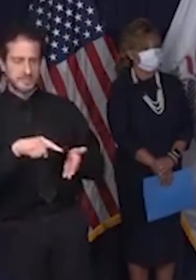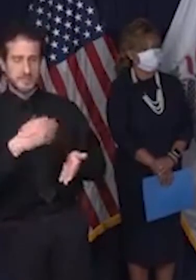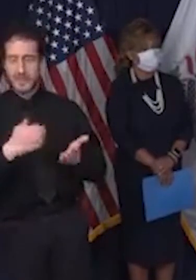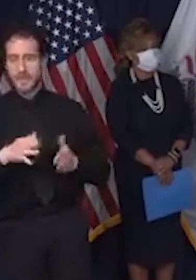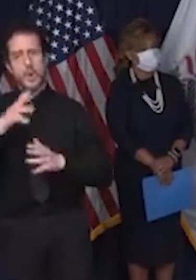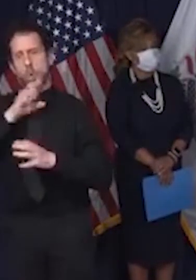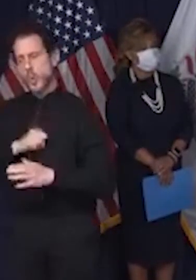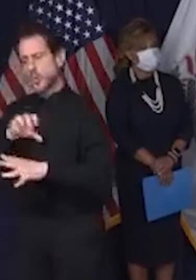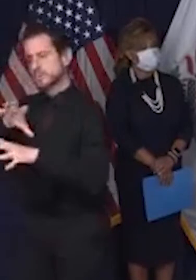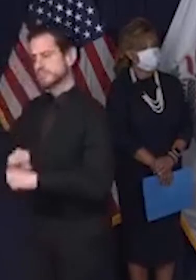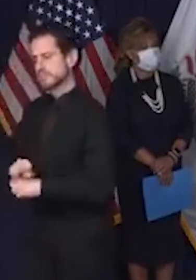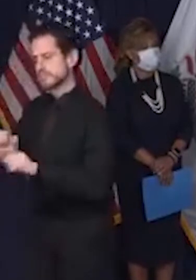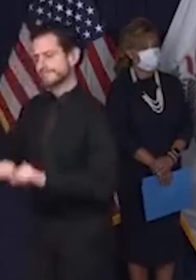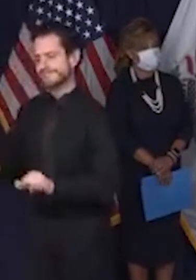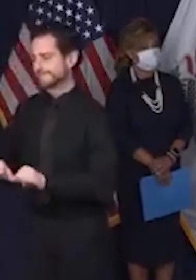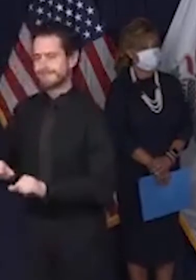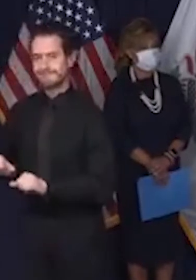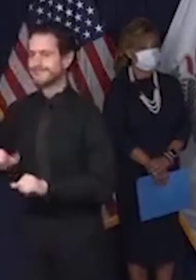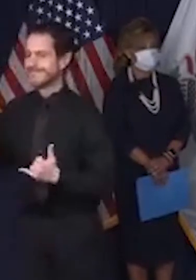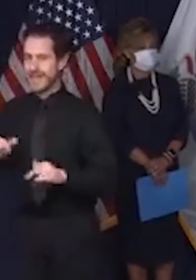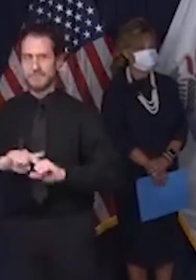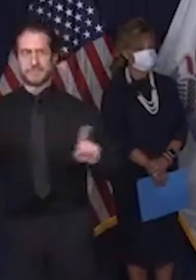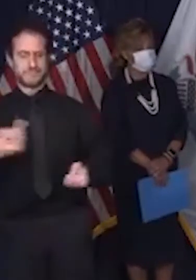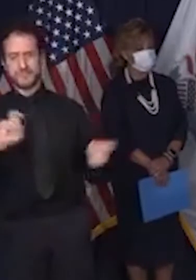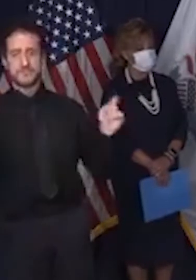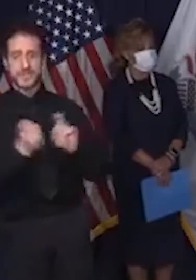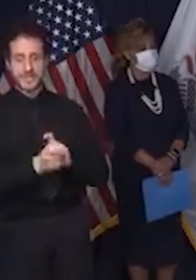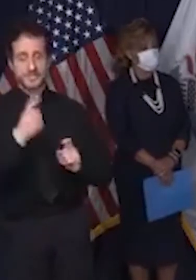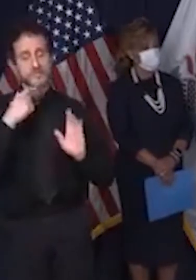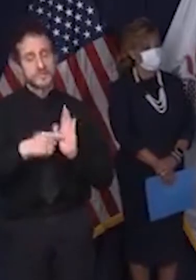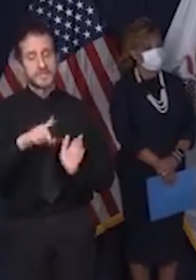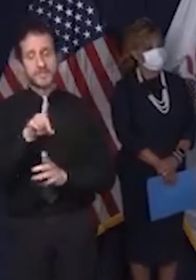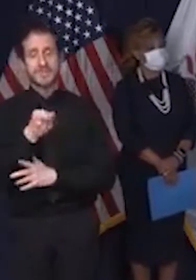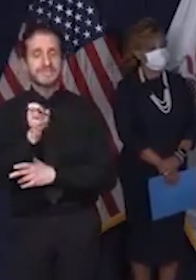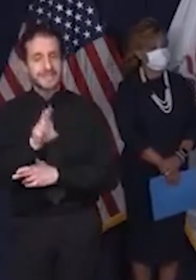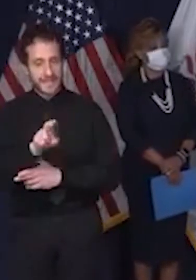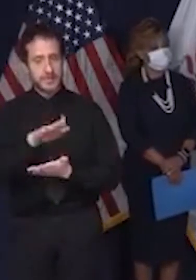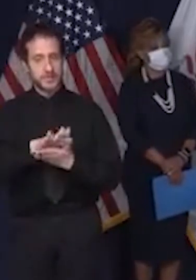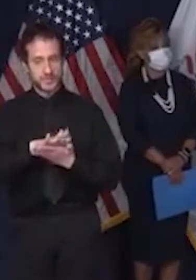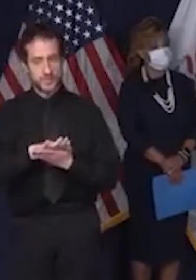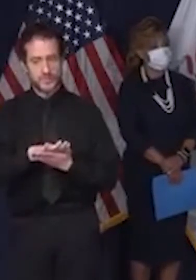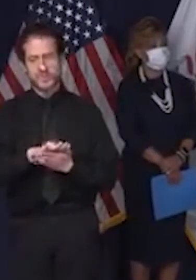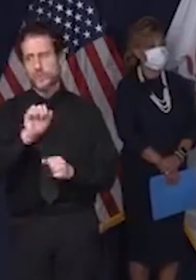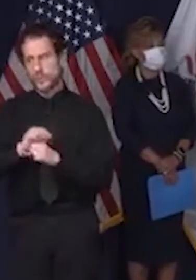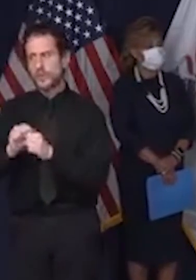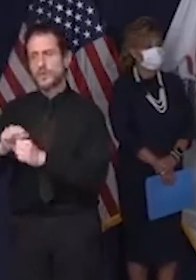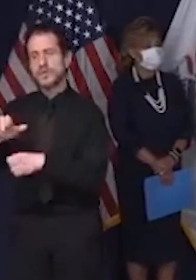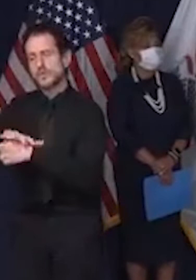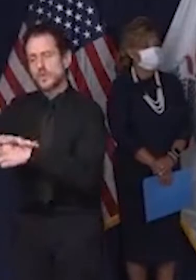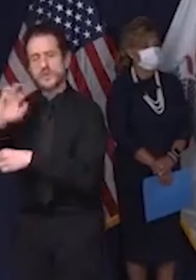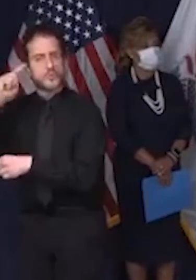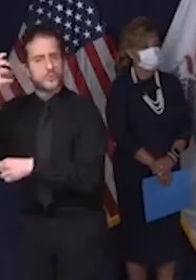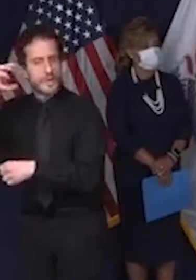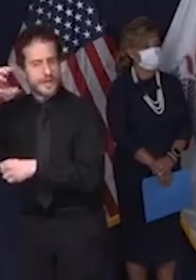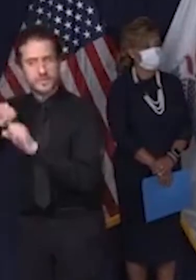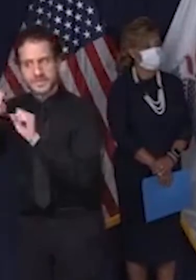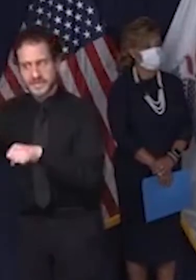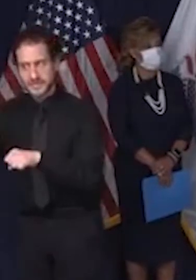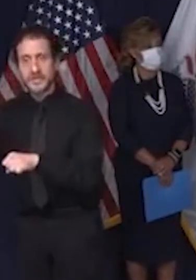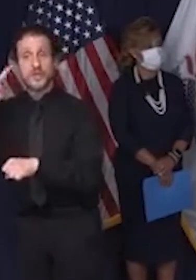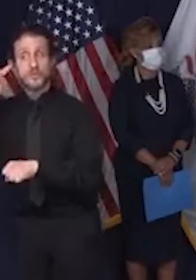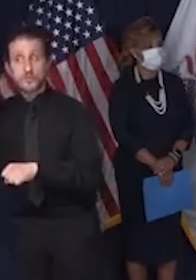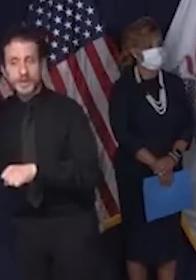ways. Decatur Public Schools, for example, has partnered with local radio stations to provide stories